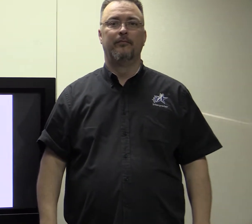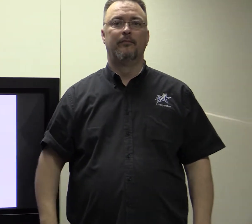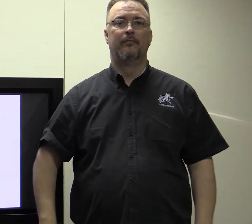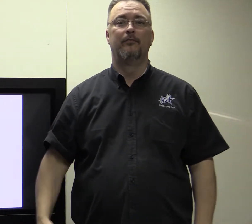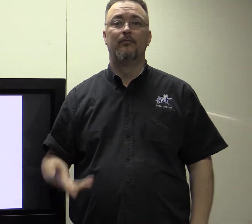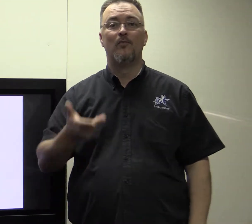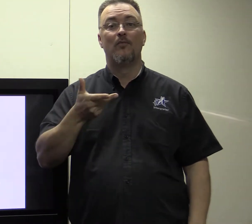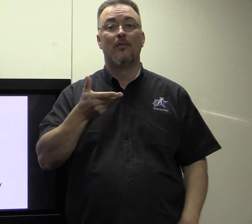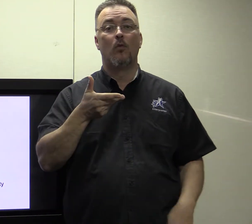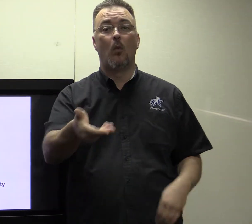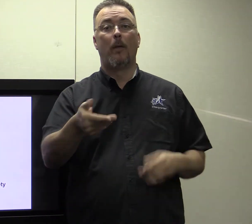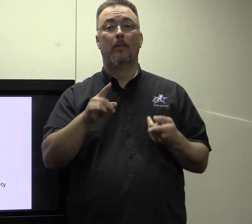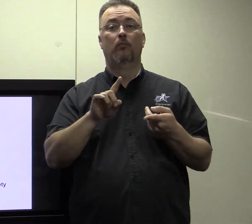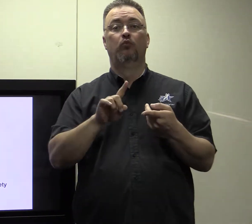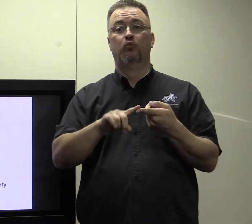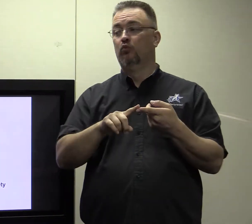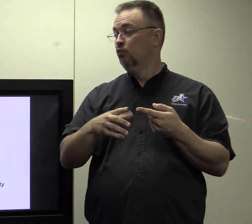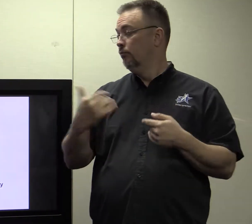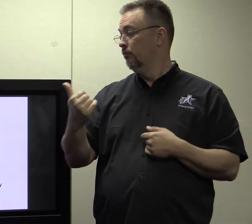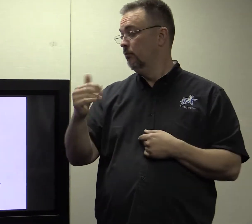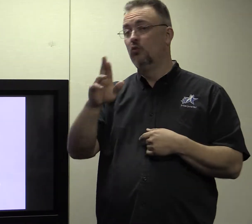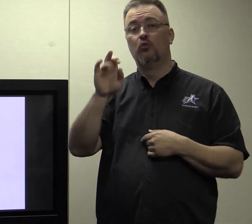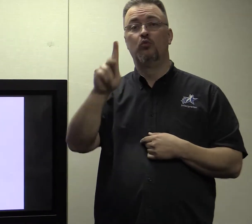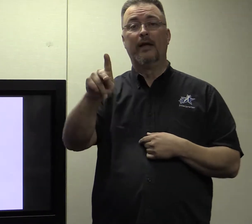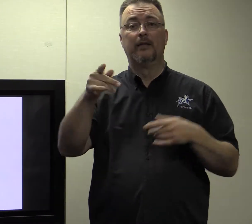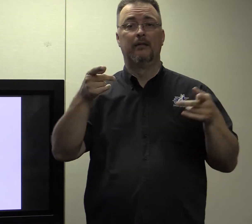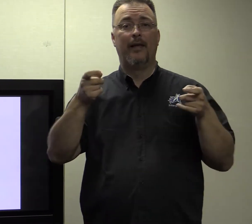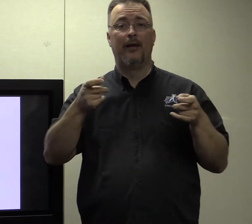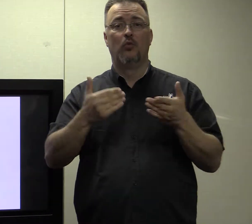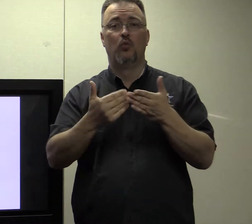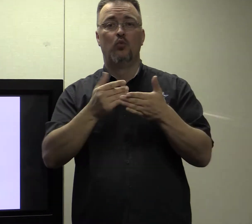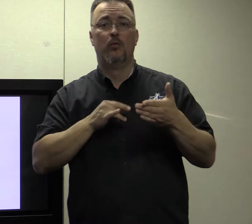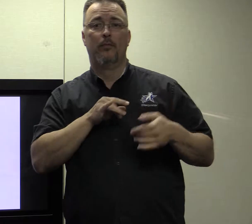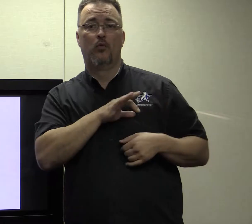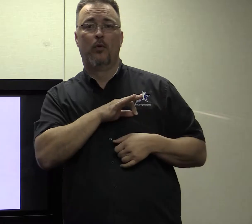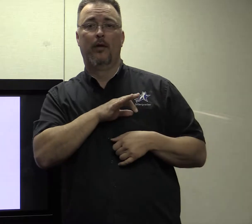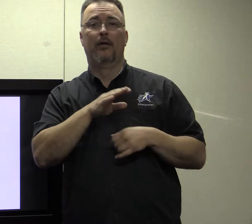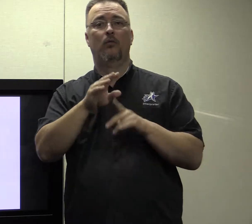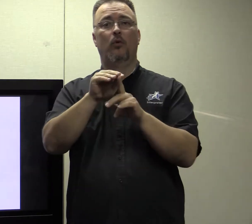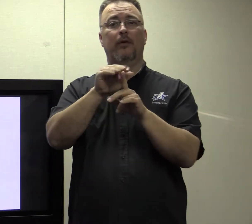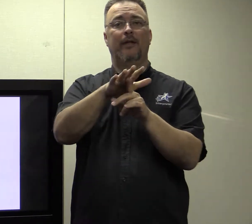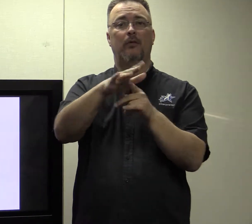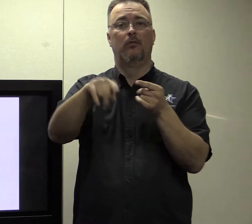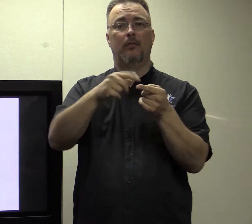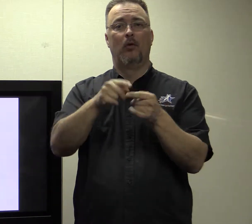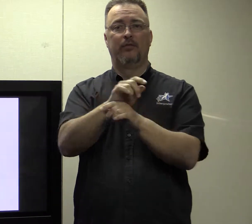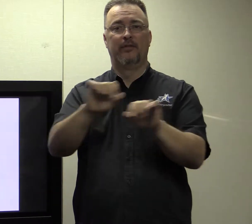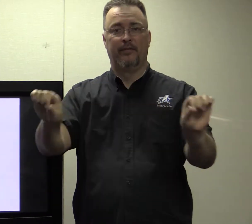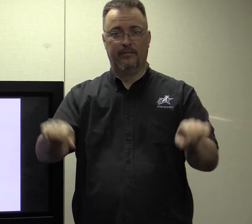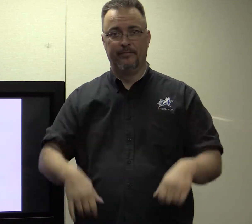Welcome to the Risk Management New Employee Orientation on Safety.